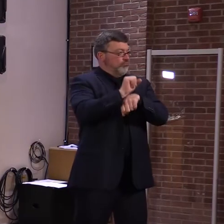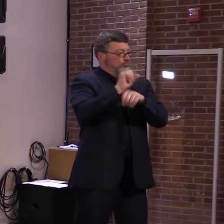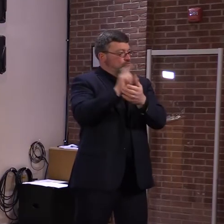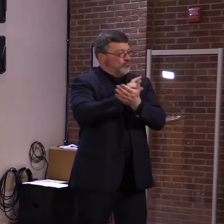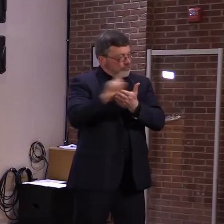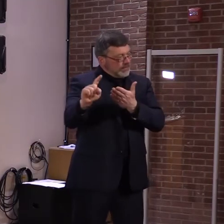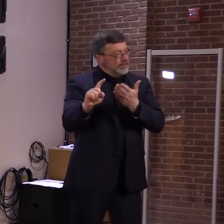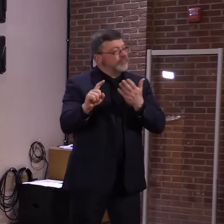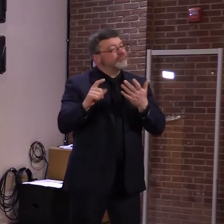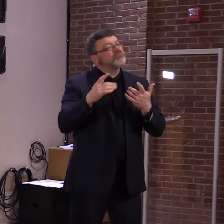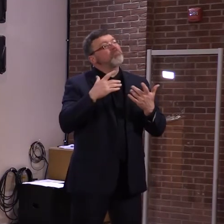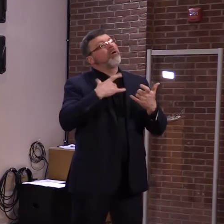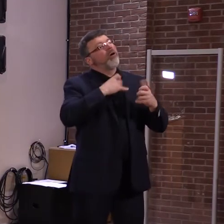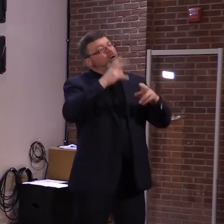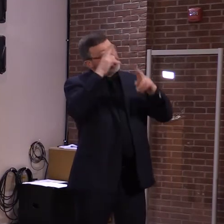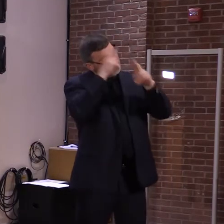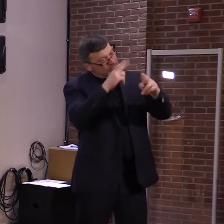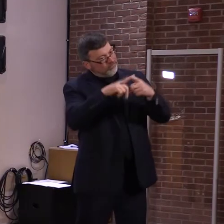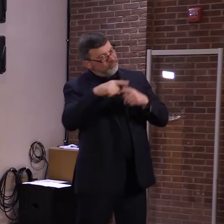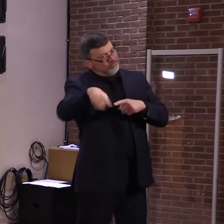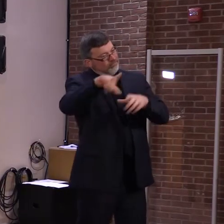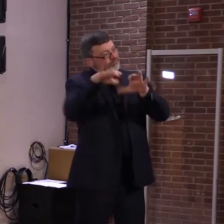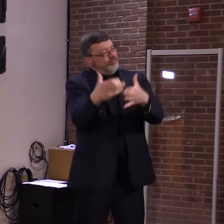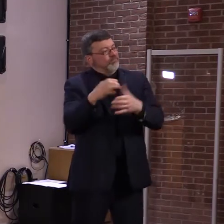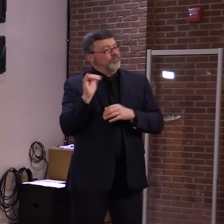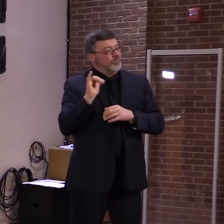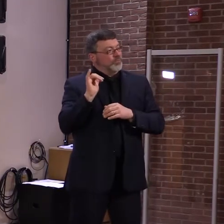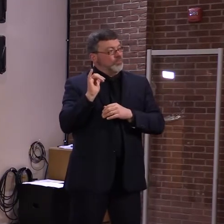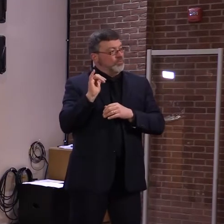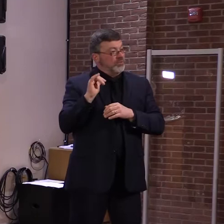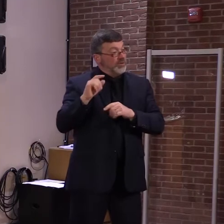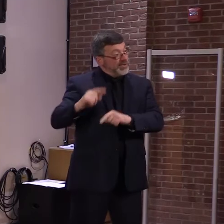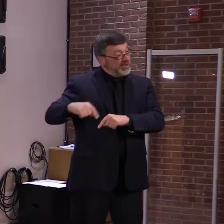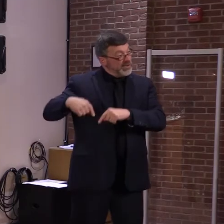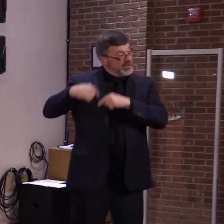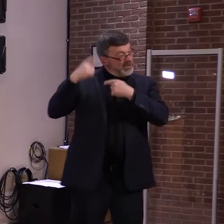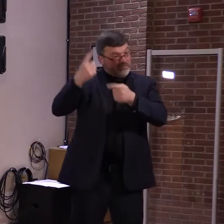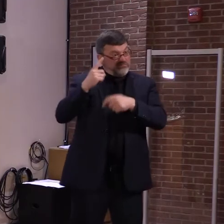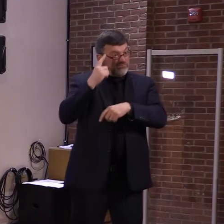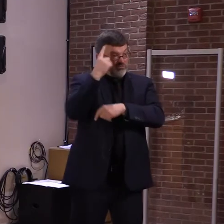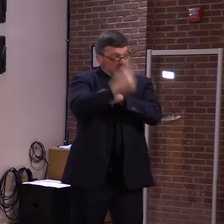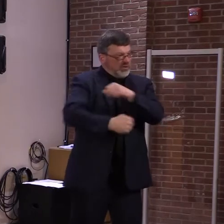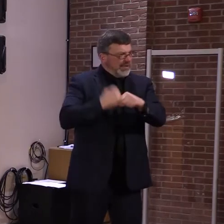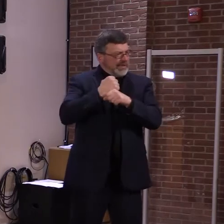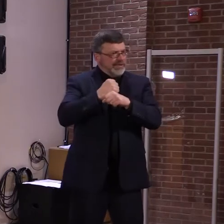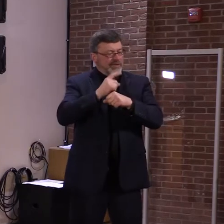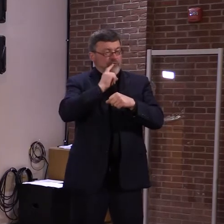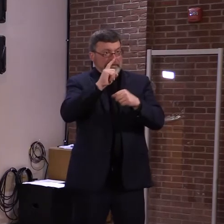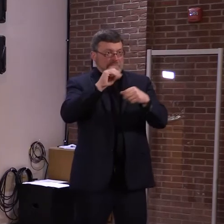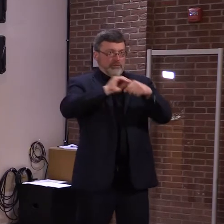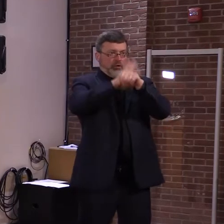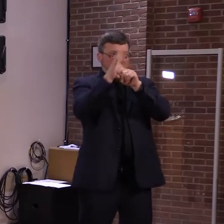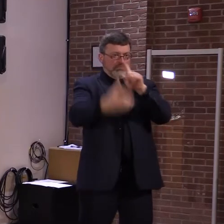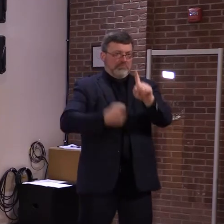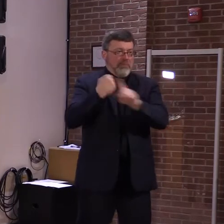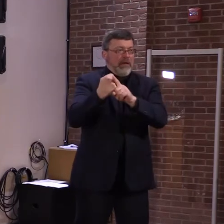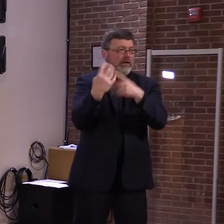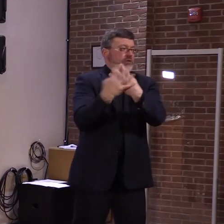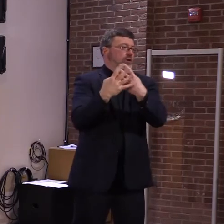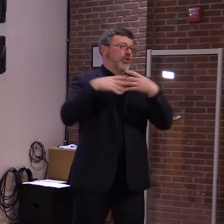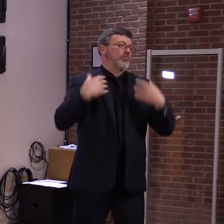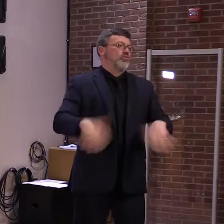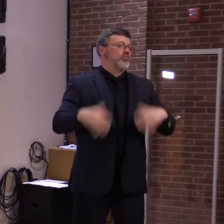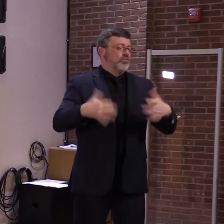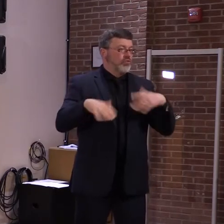have adjusted to the tremendous changes in this past year, demonstrating dedication,